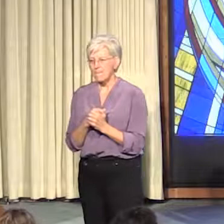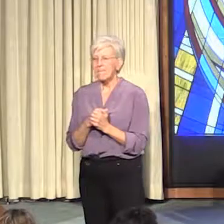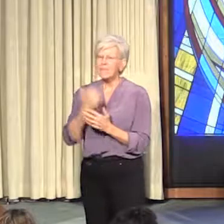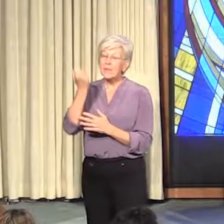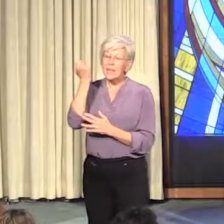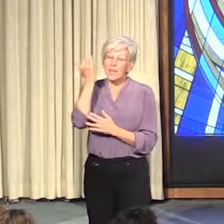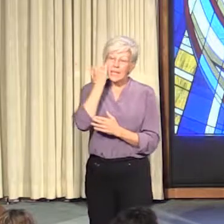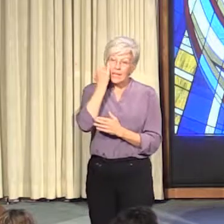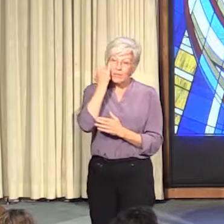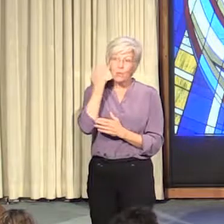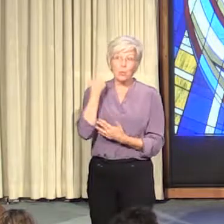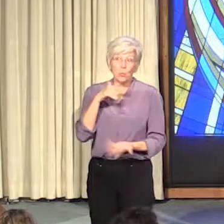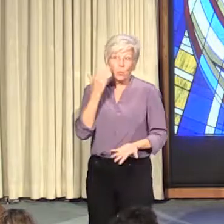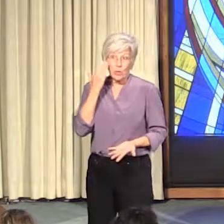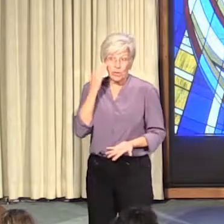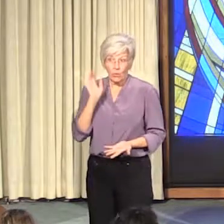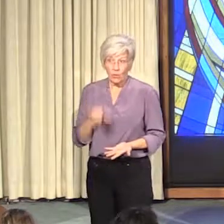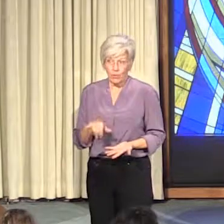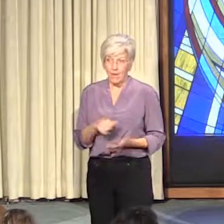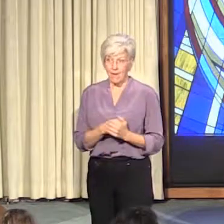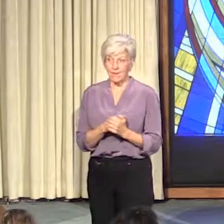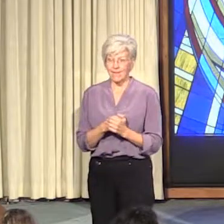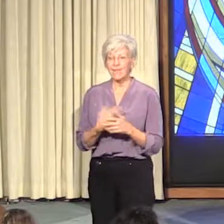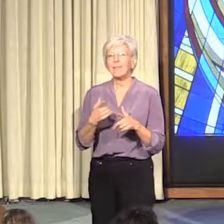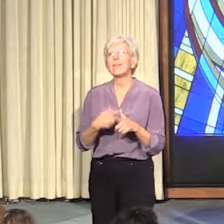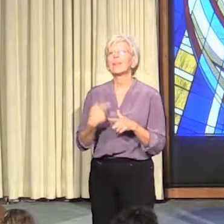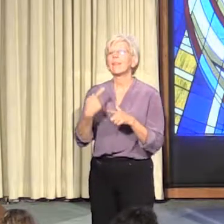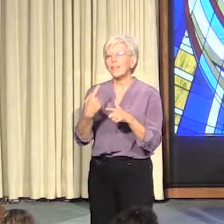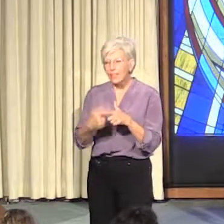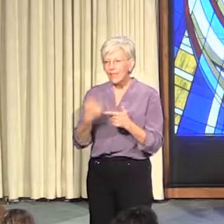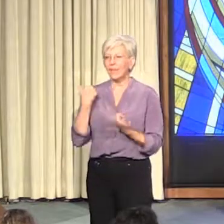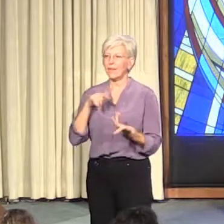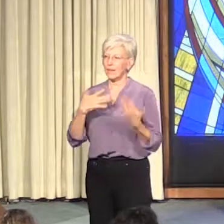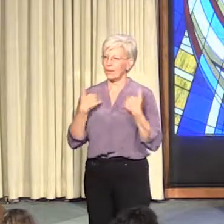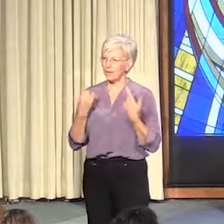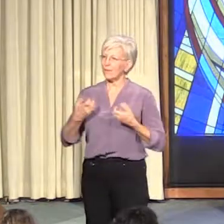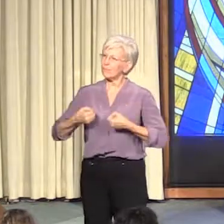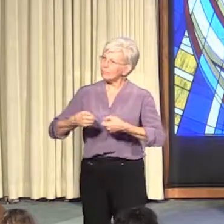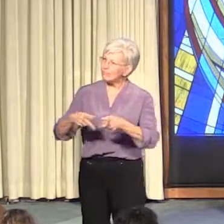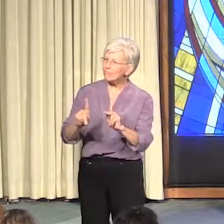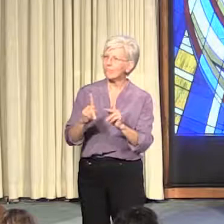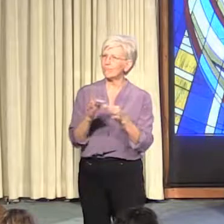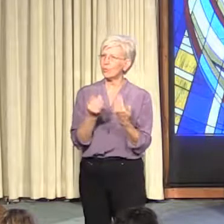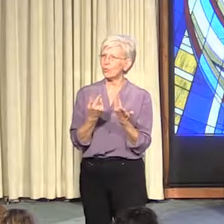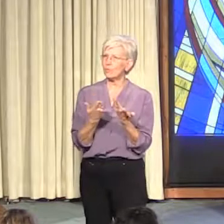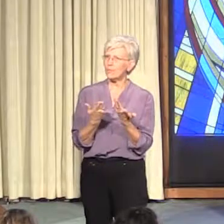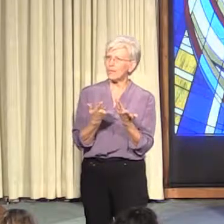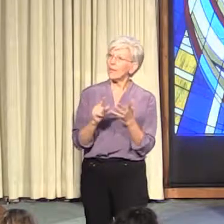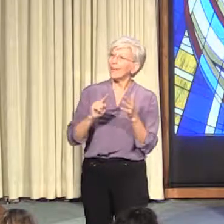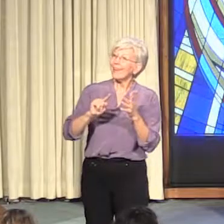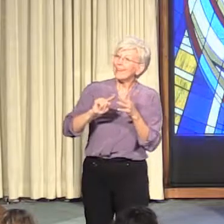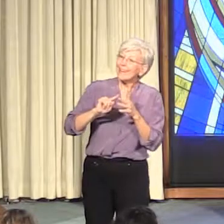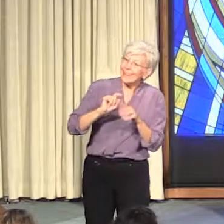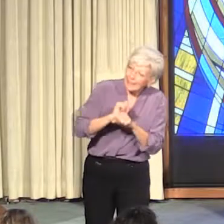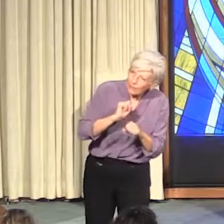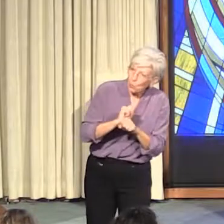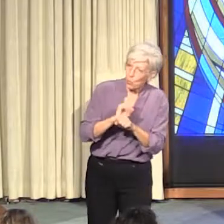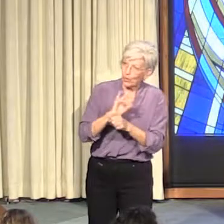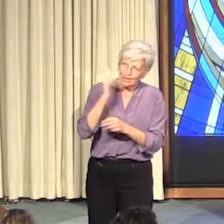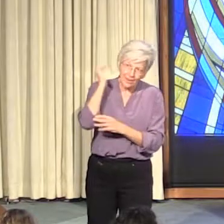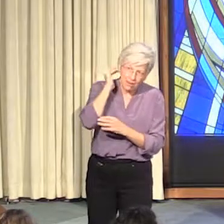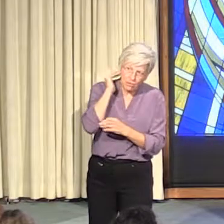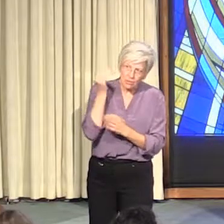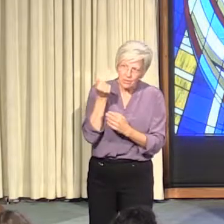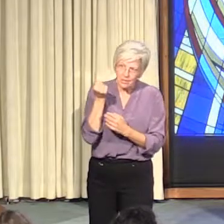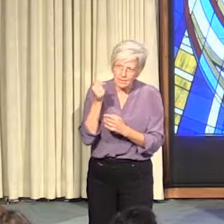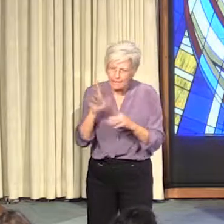If we know that, then we have the opportunity to begin the work in consciousness of finding those